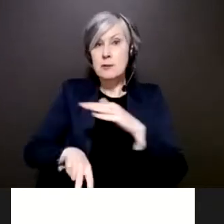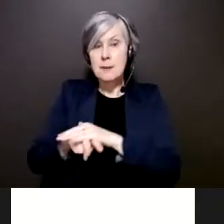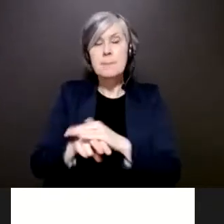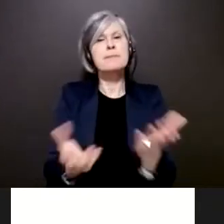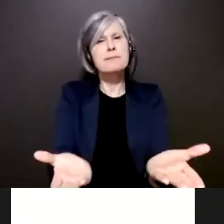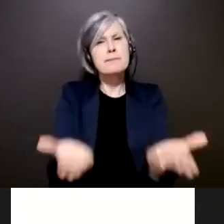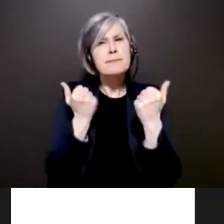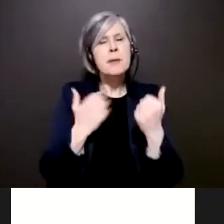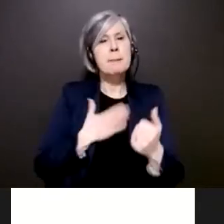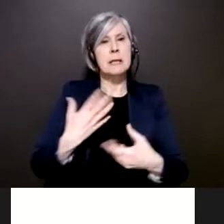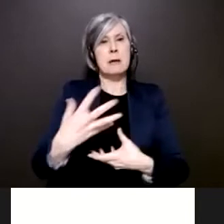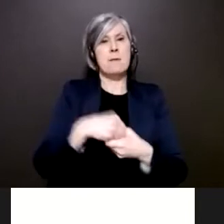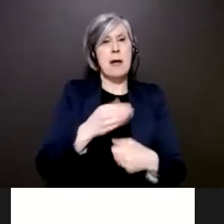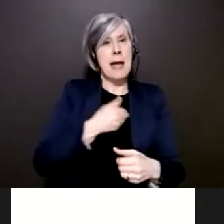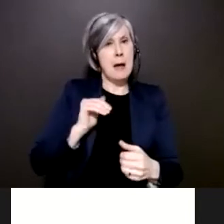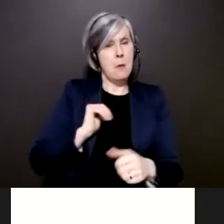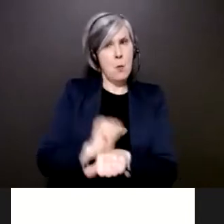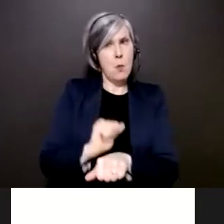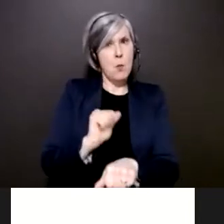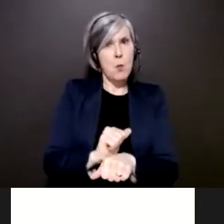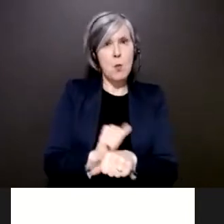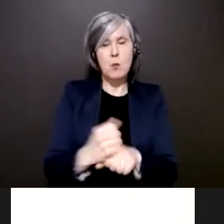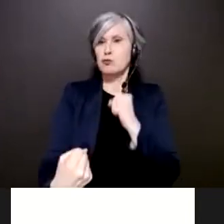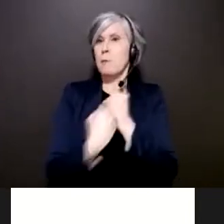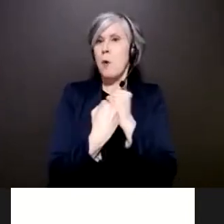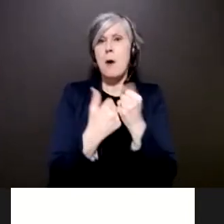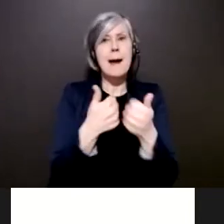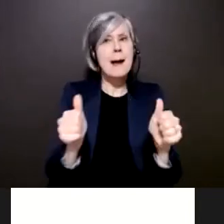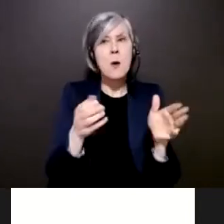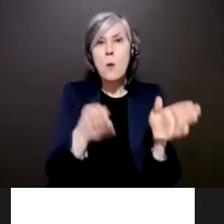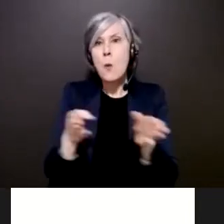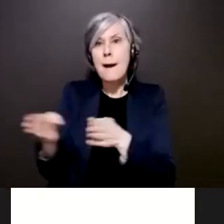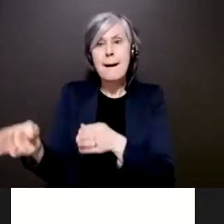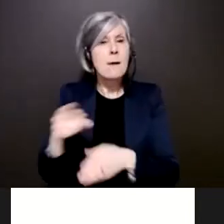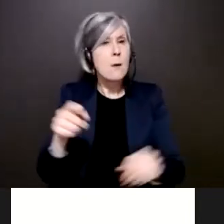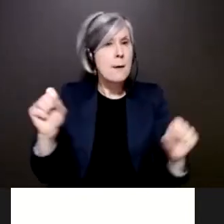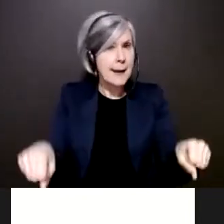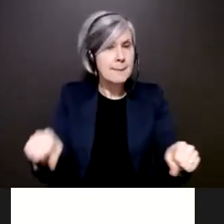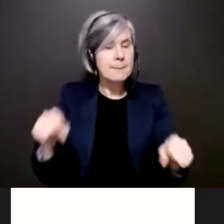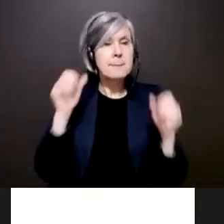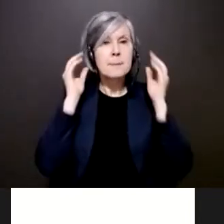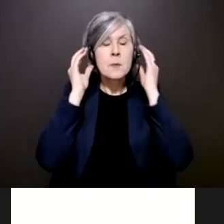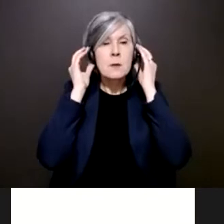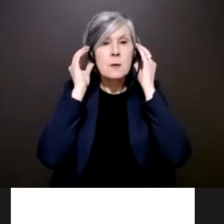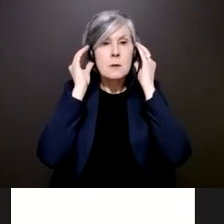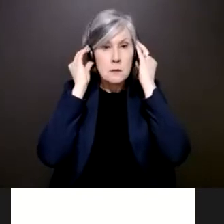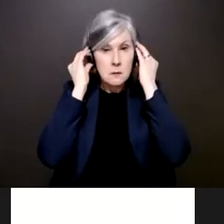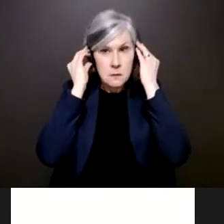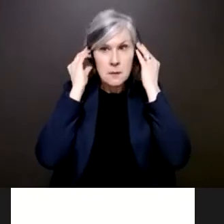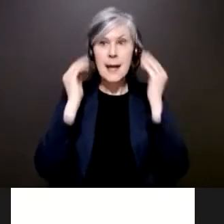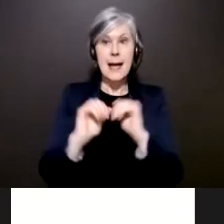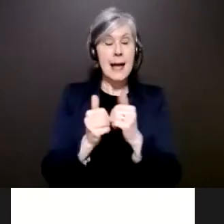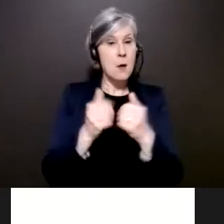to provide support for it in any form you might have at your disposal. For this project to succeed,